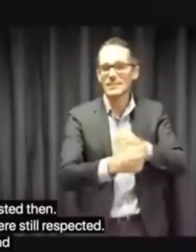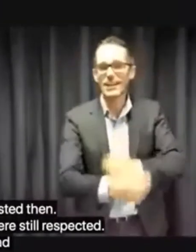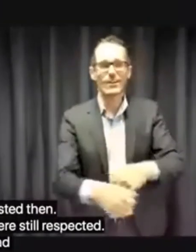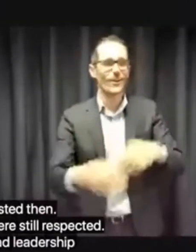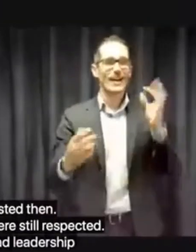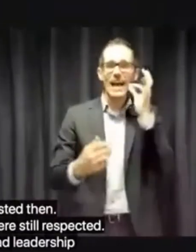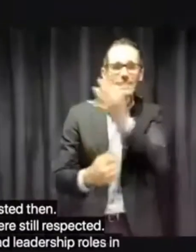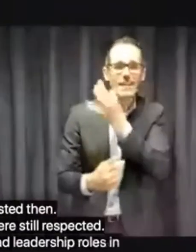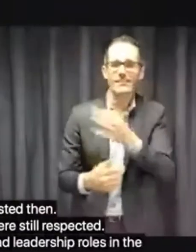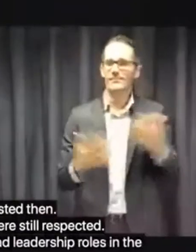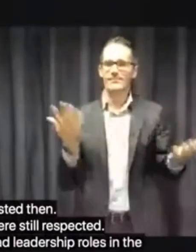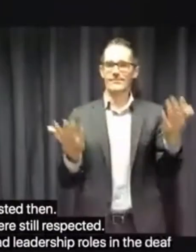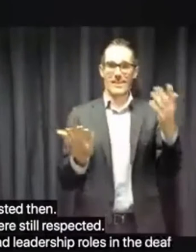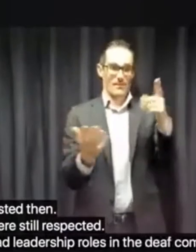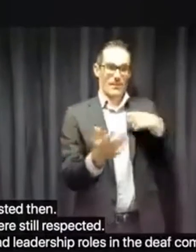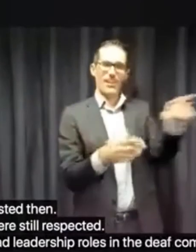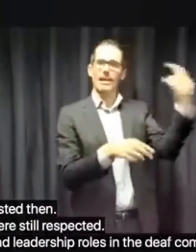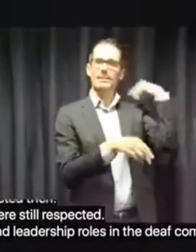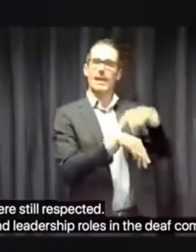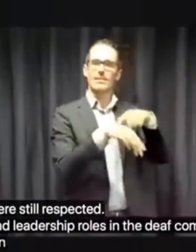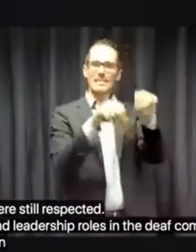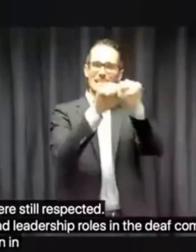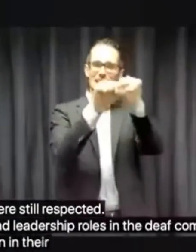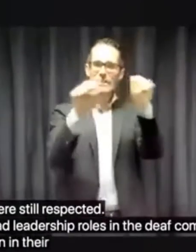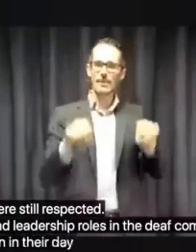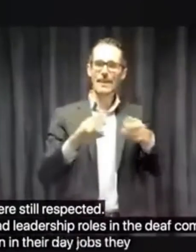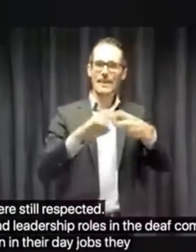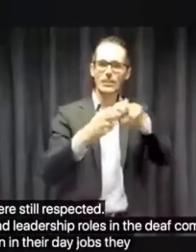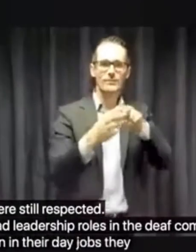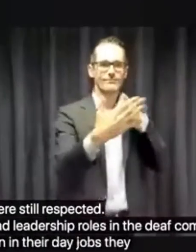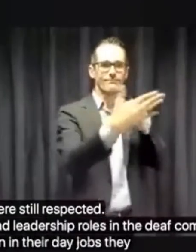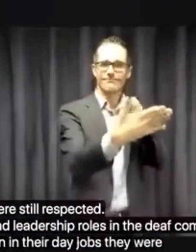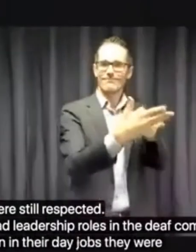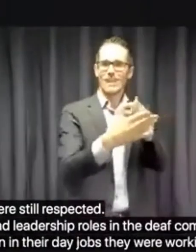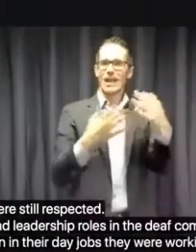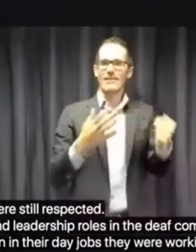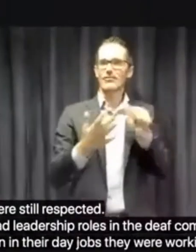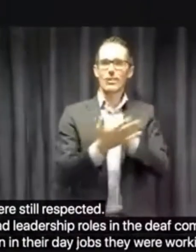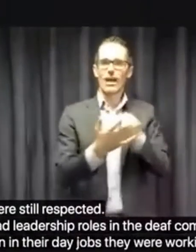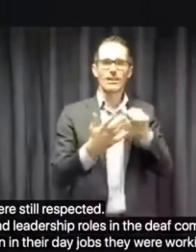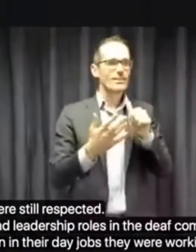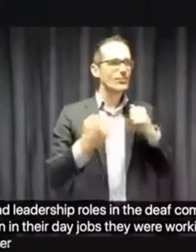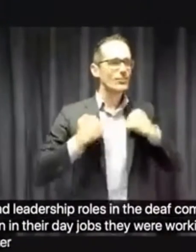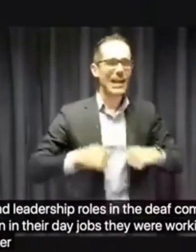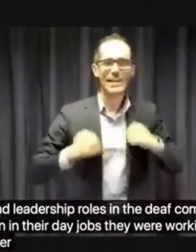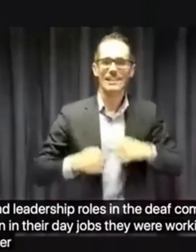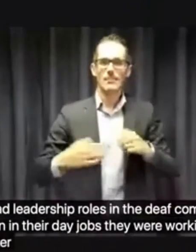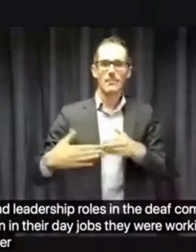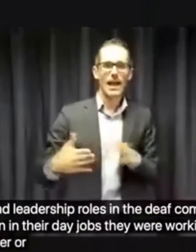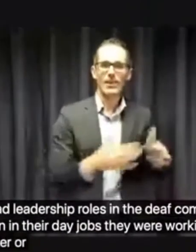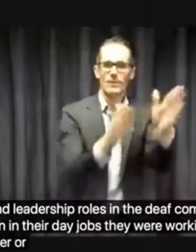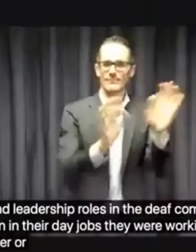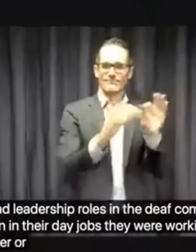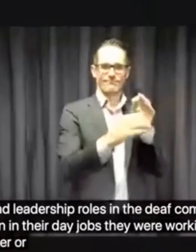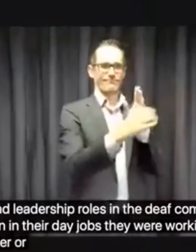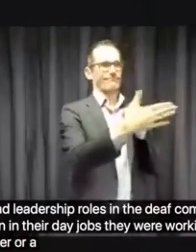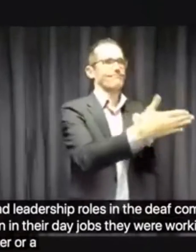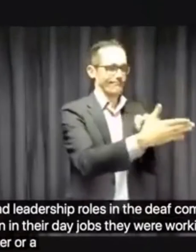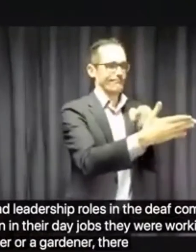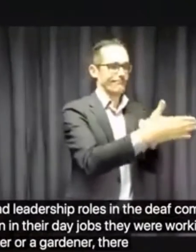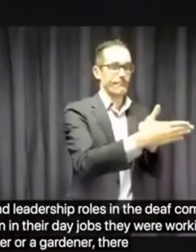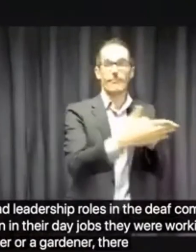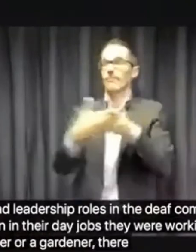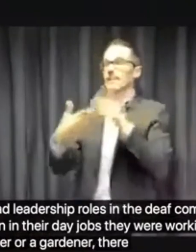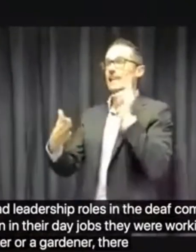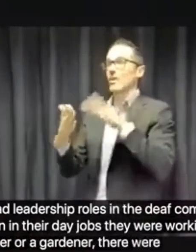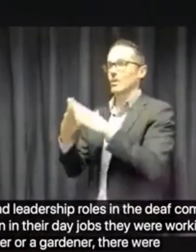jobs, they were just working as a carpenter or a gardener. This was back then, there were systemic issues and barriers, and deaf people didn't necessarily have access to